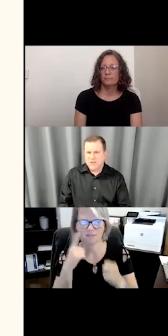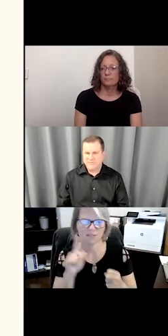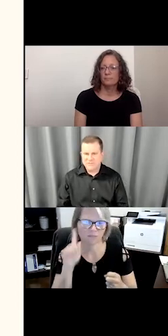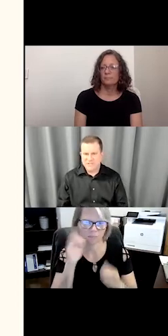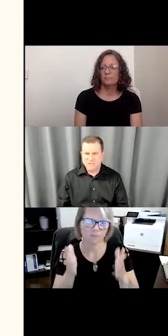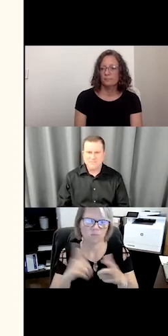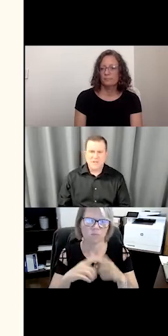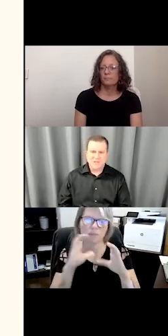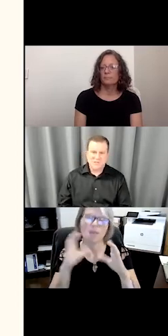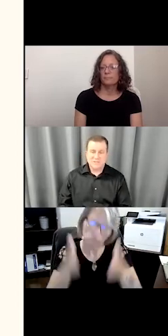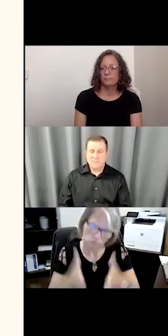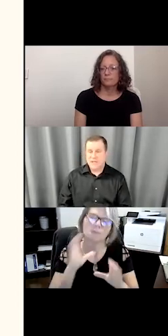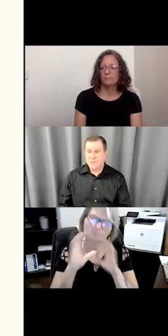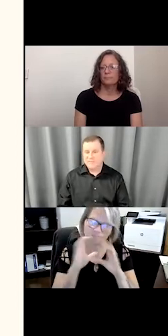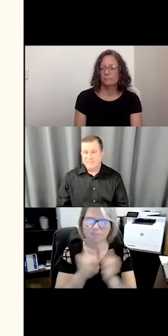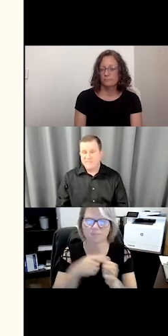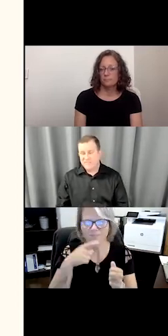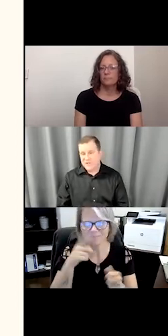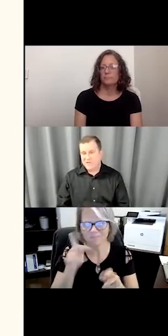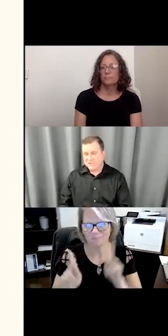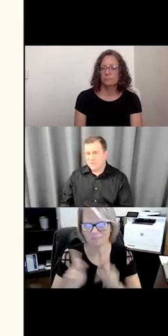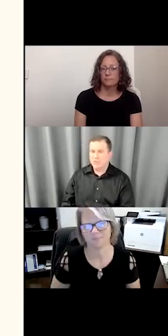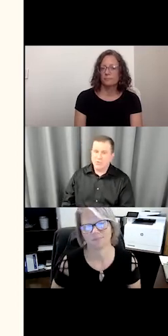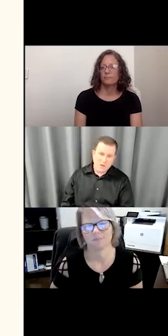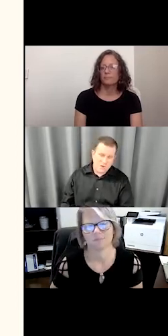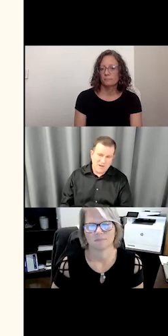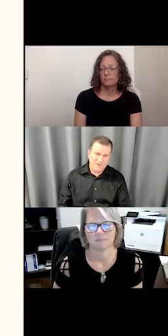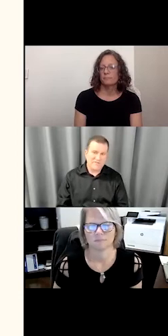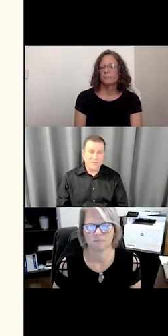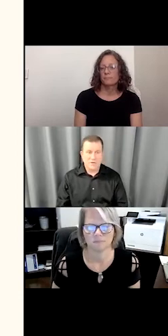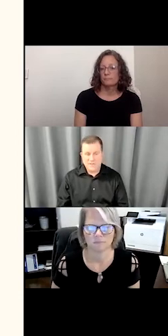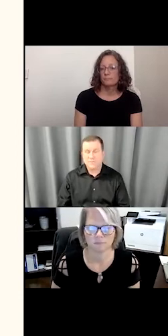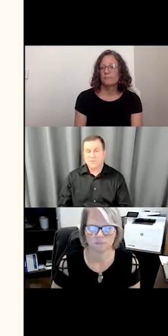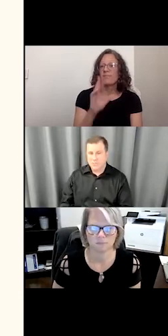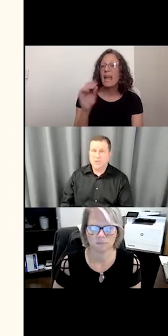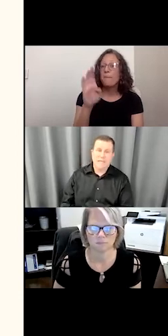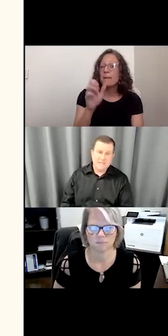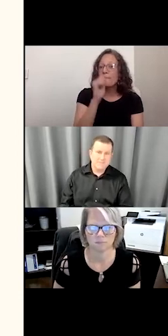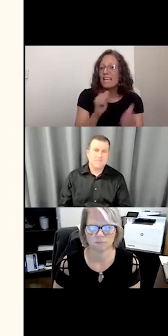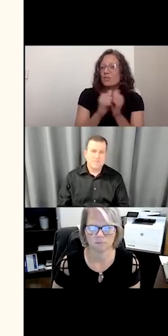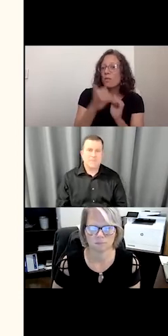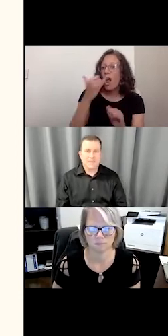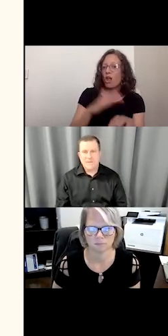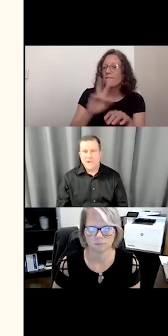natural conversation. So that's, anyway, video phones have been a great way for deaf and hearing people to communicate.